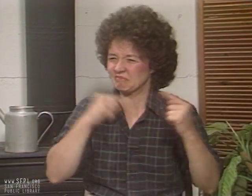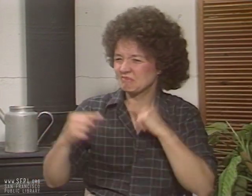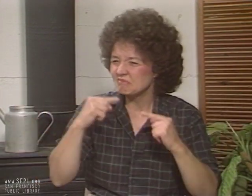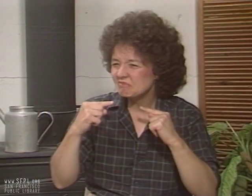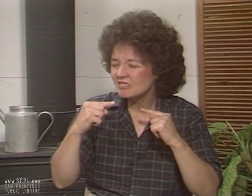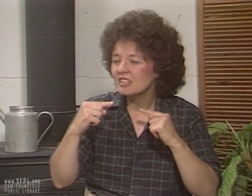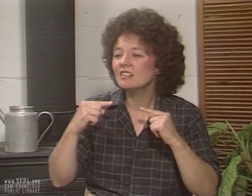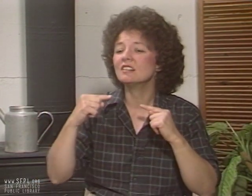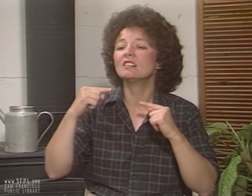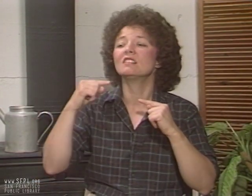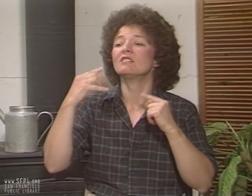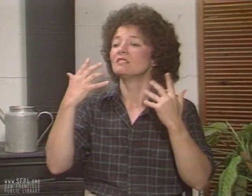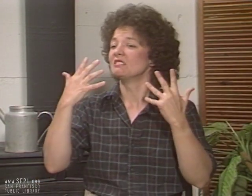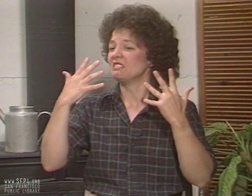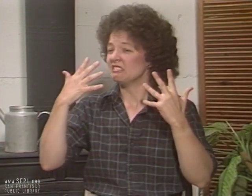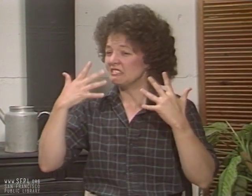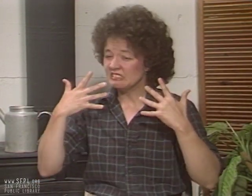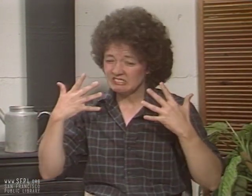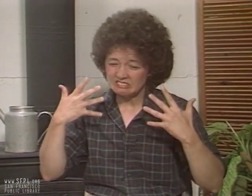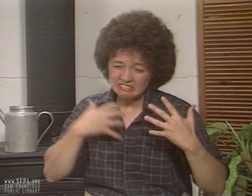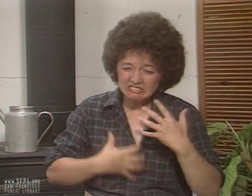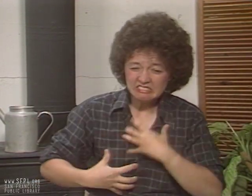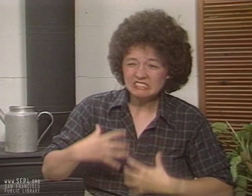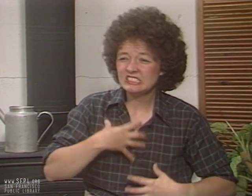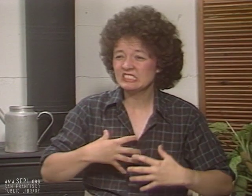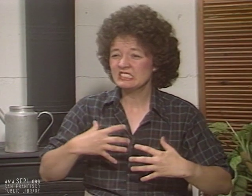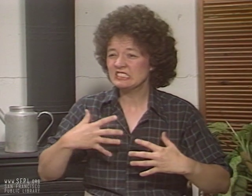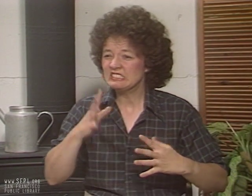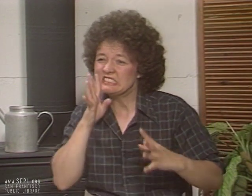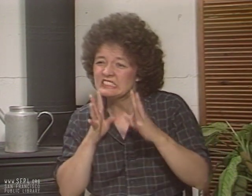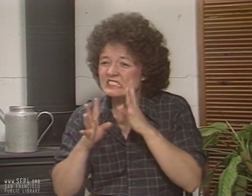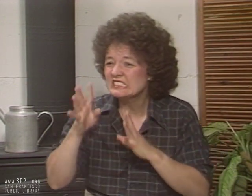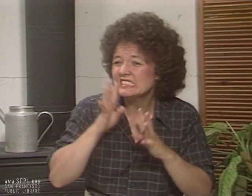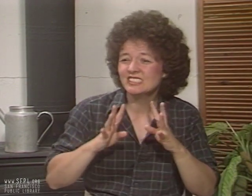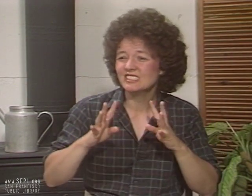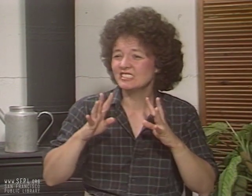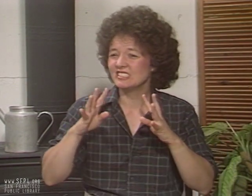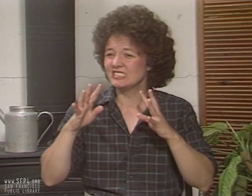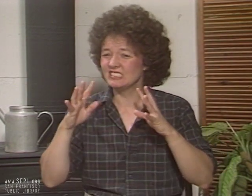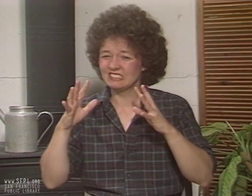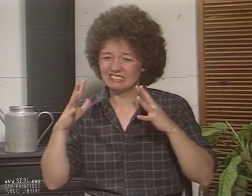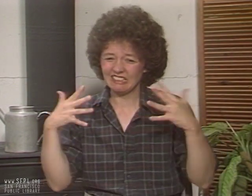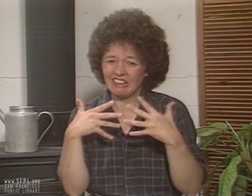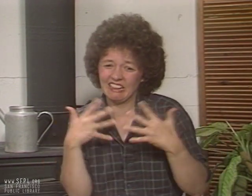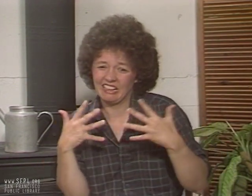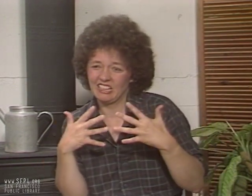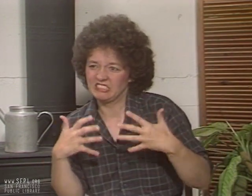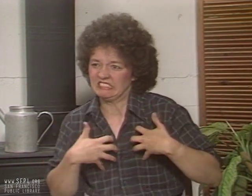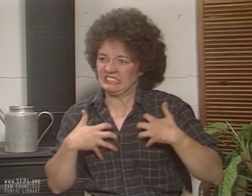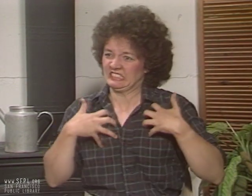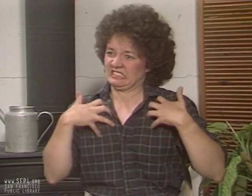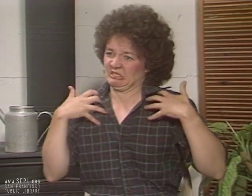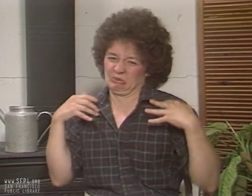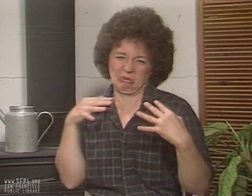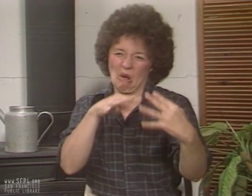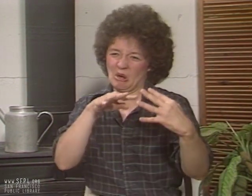struggle, pain, bickering, and disappointment. The five hand shape can say misery, fear, lust, anger,